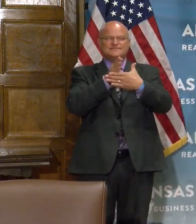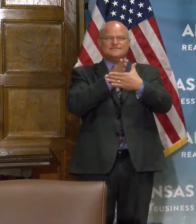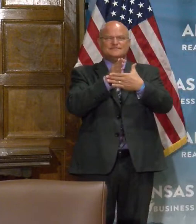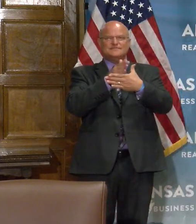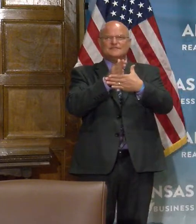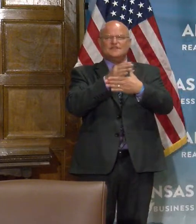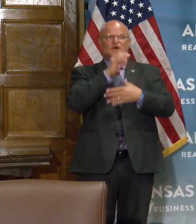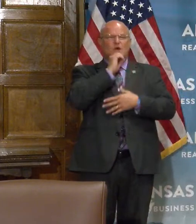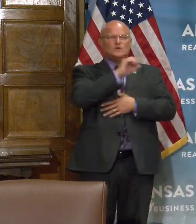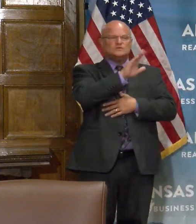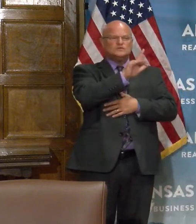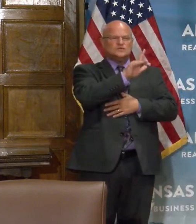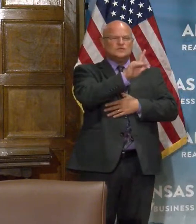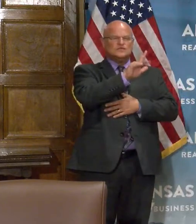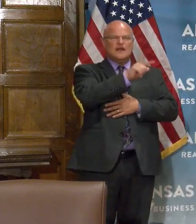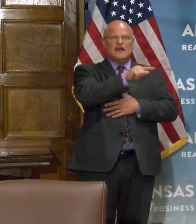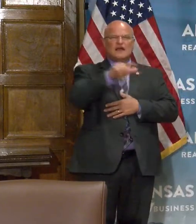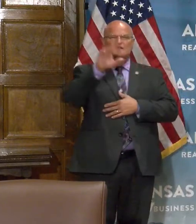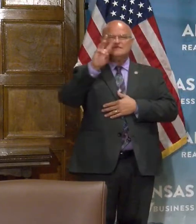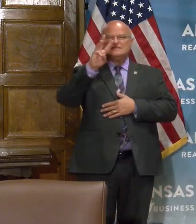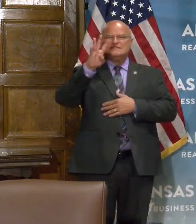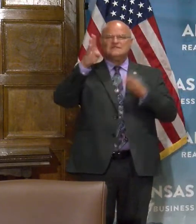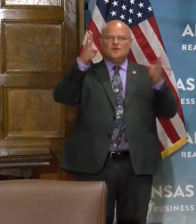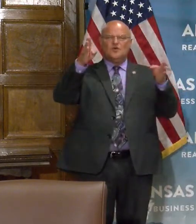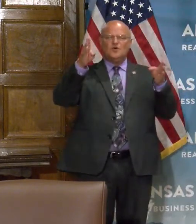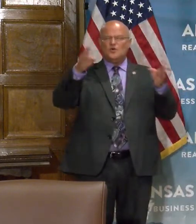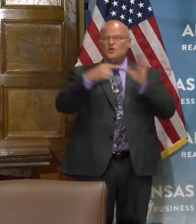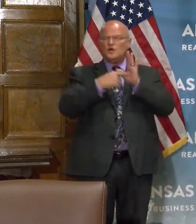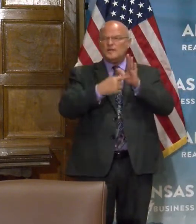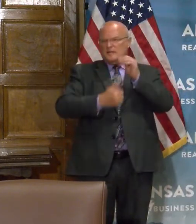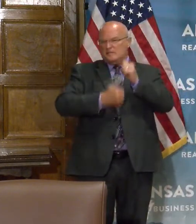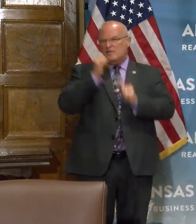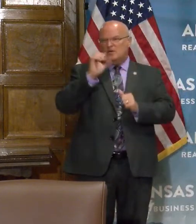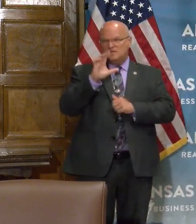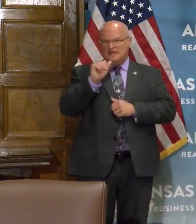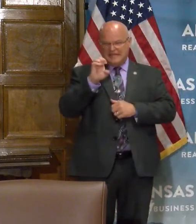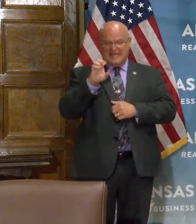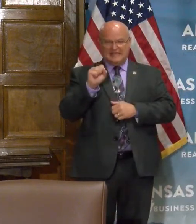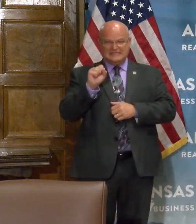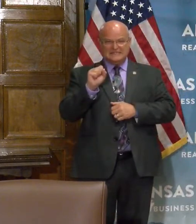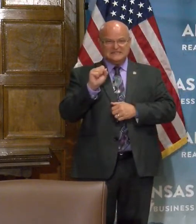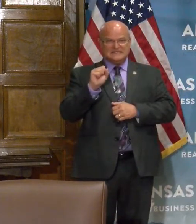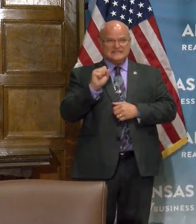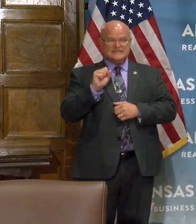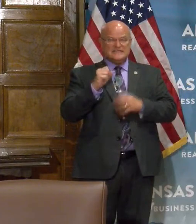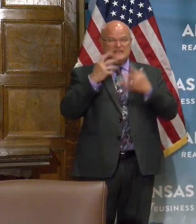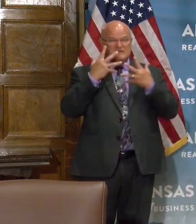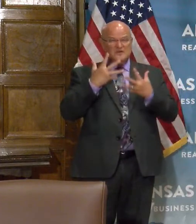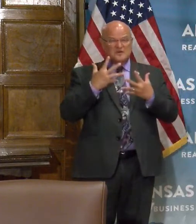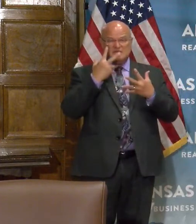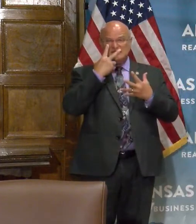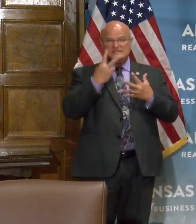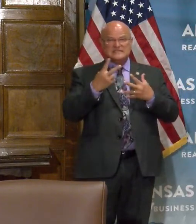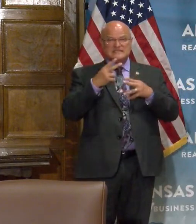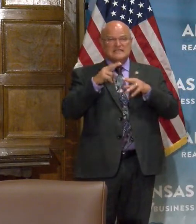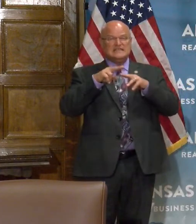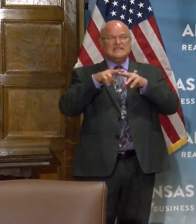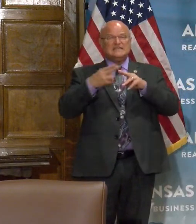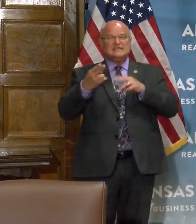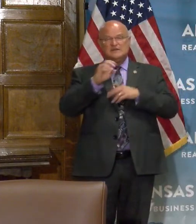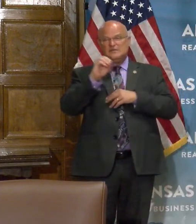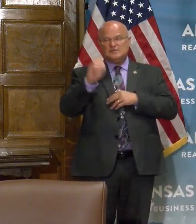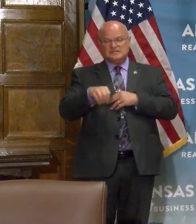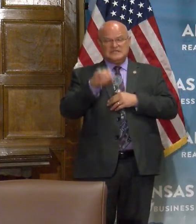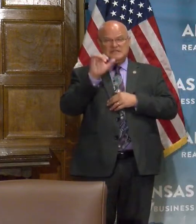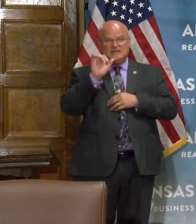age group of 25 to 64 representing most of the cases. Unfortunately, we've seen a decrease in the